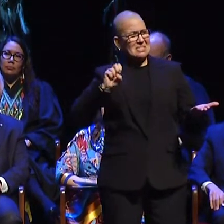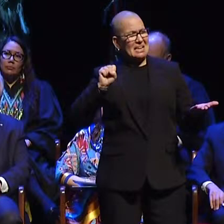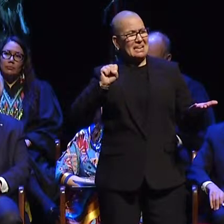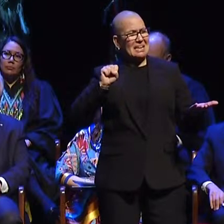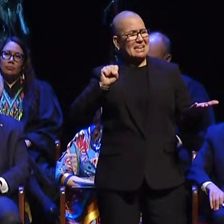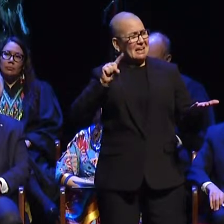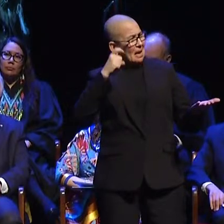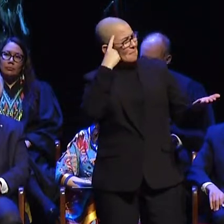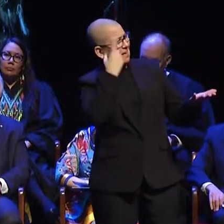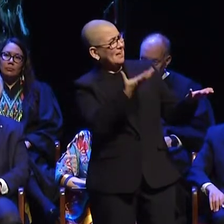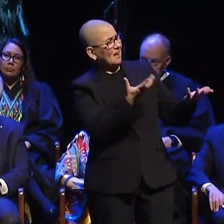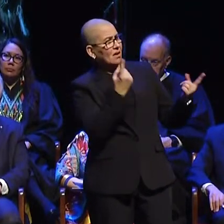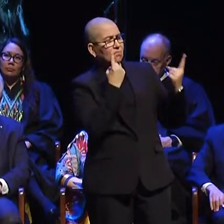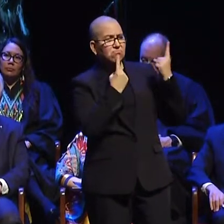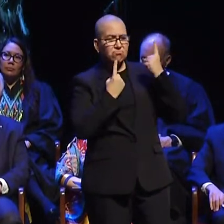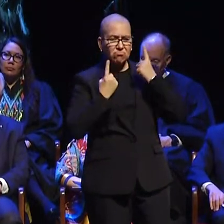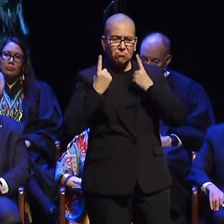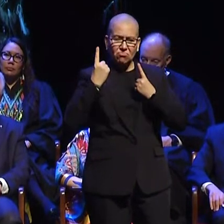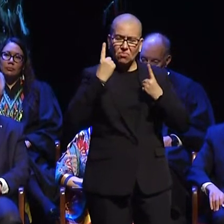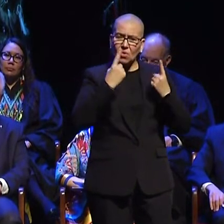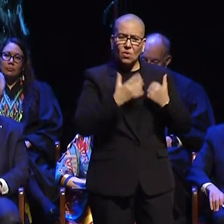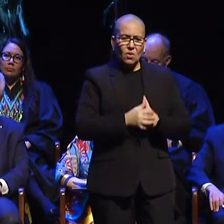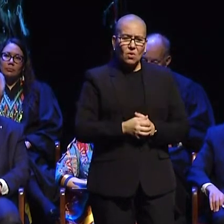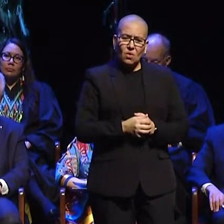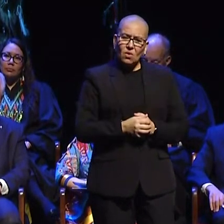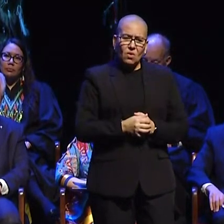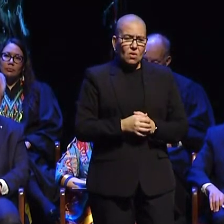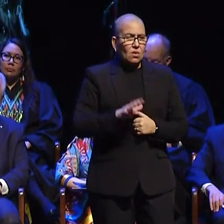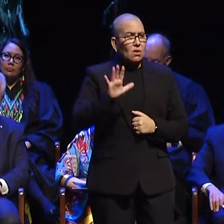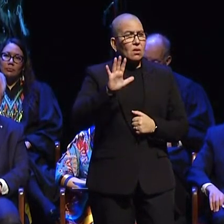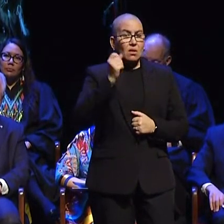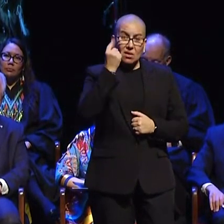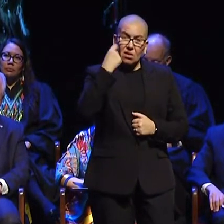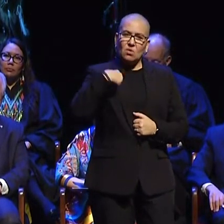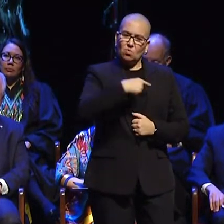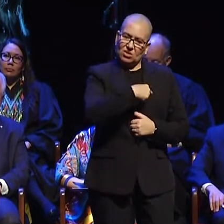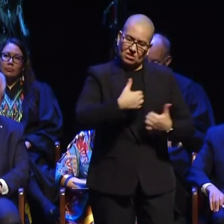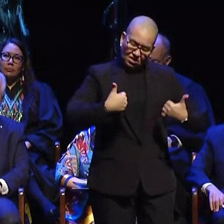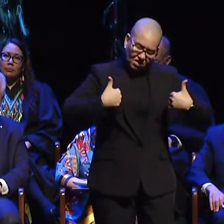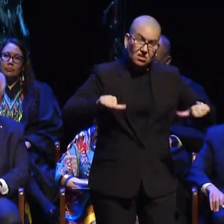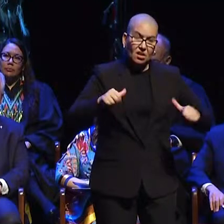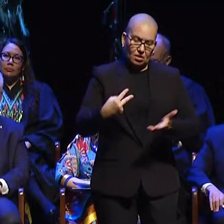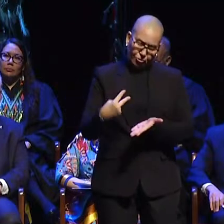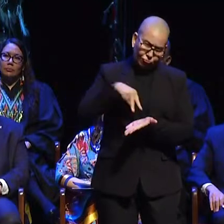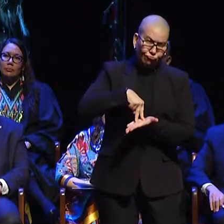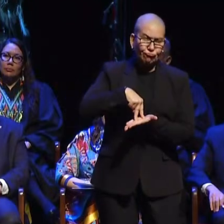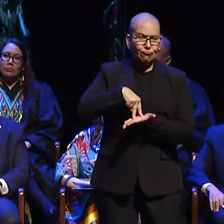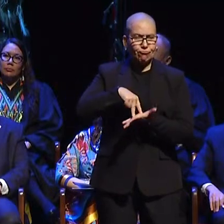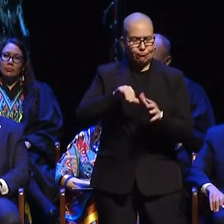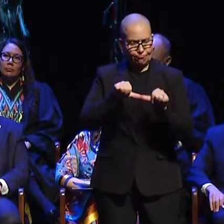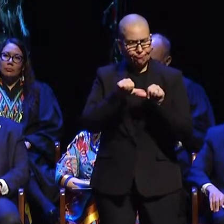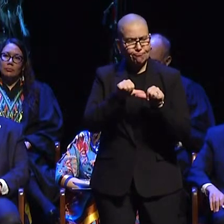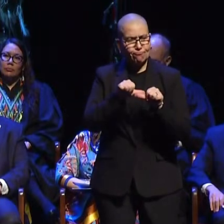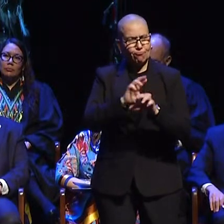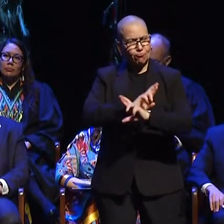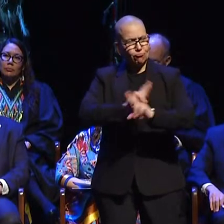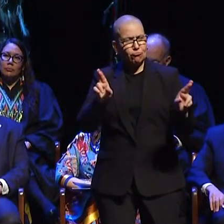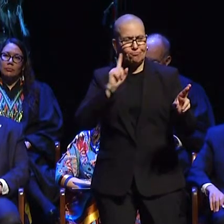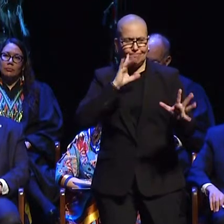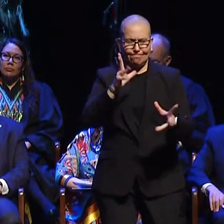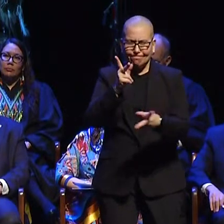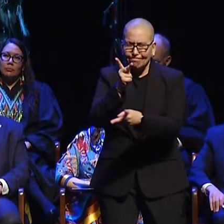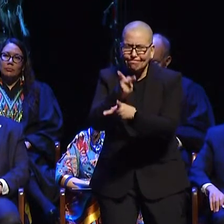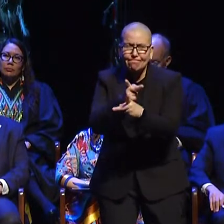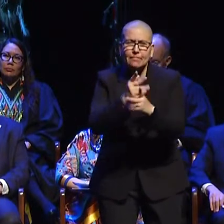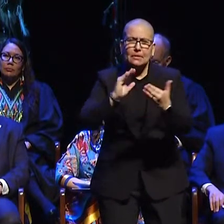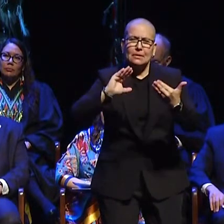But we rose to the challenge. We stepped up and we gave it all we had. We kept people and communities safe from violence